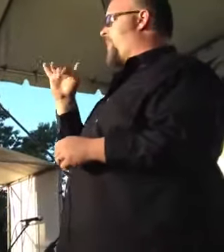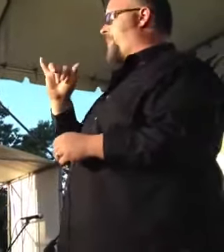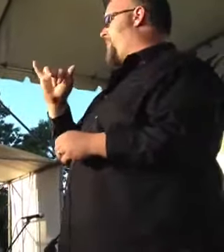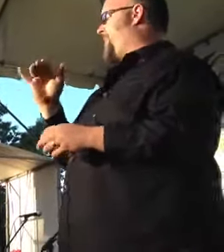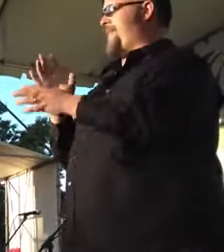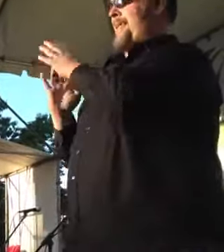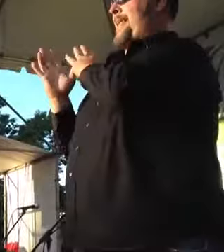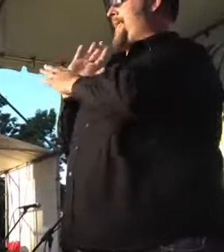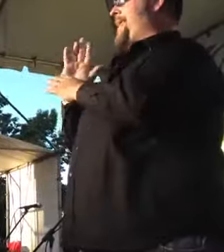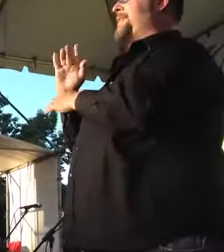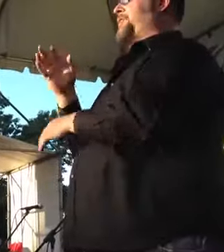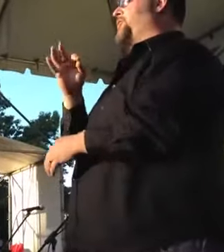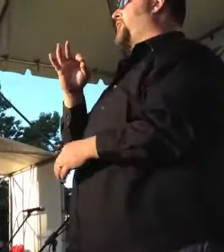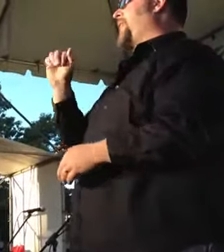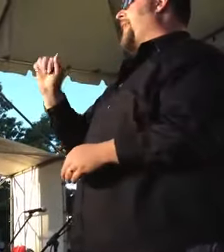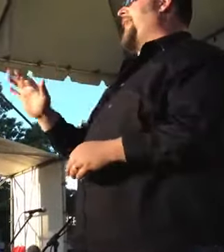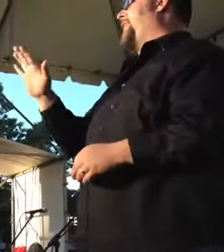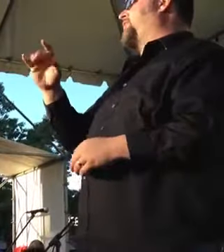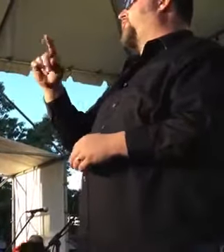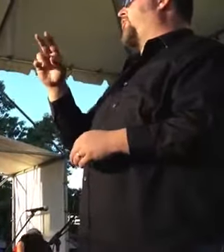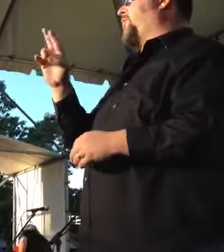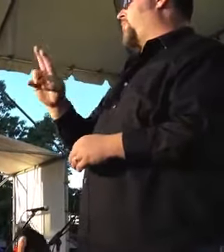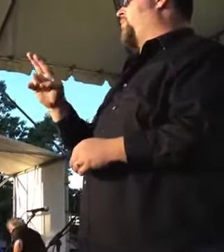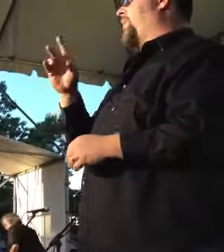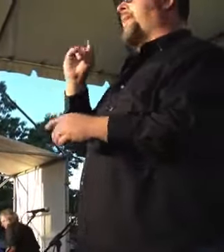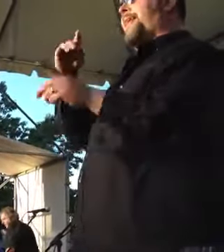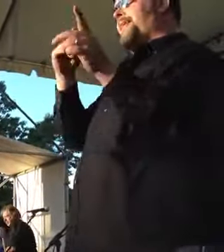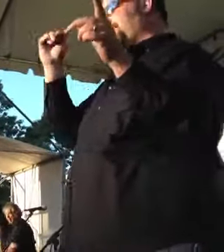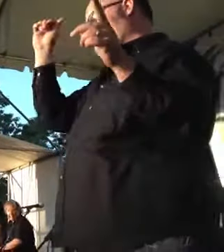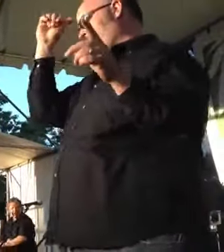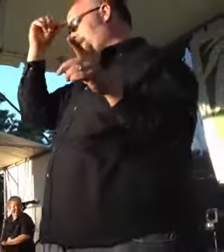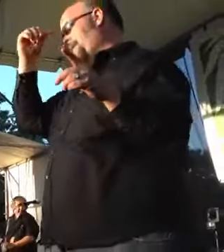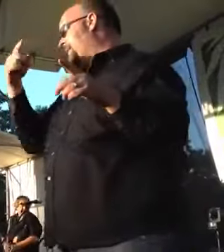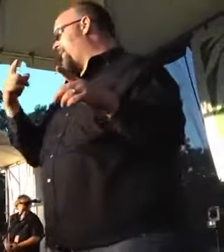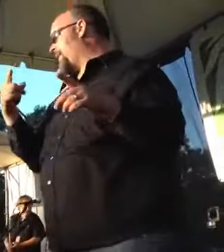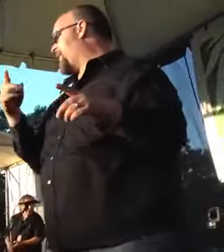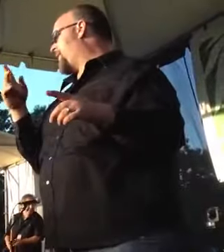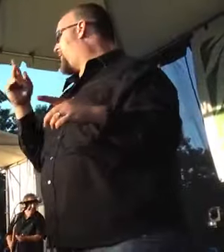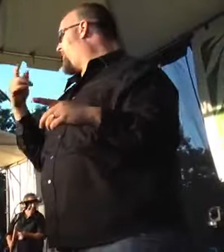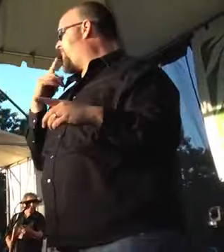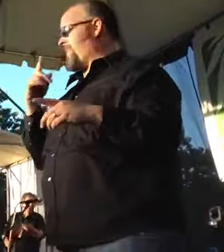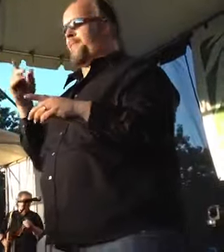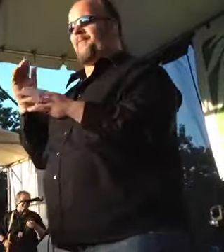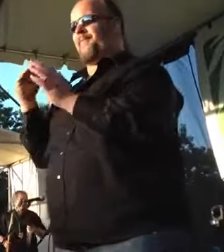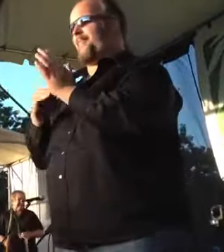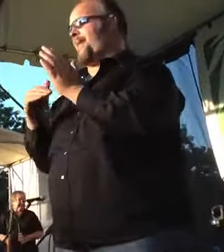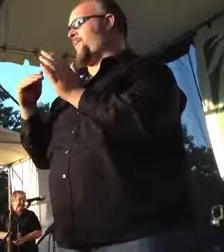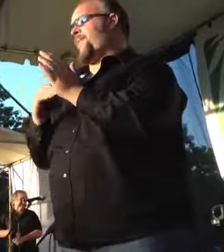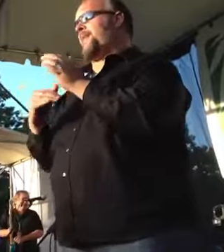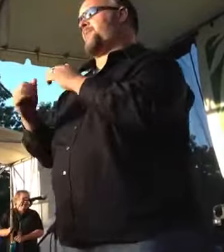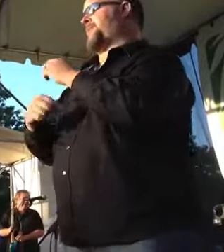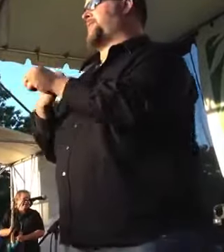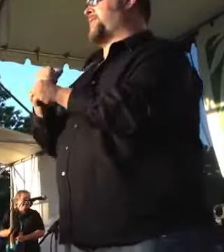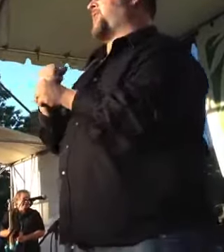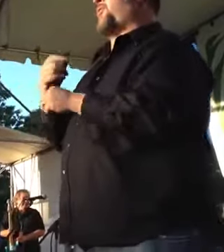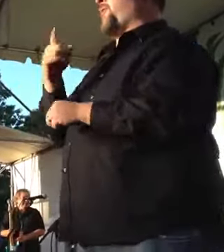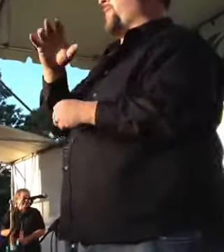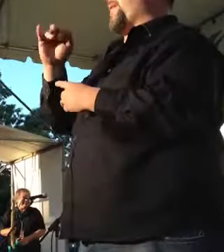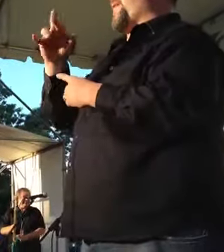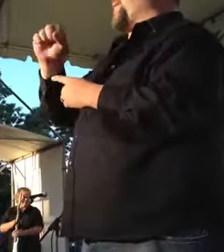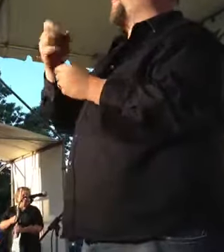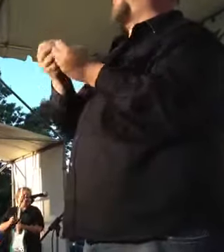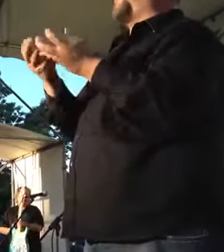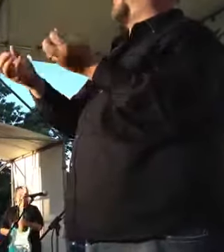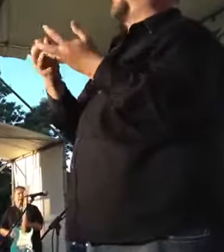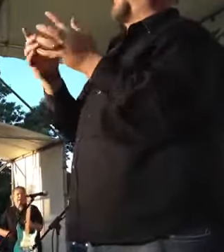ancient medicine and sacrament. And in India, you know, in Ayurvedic medicine going back thousands of years, cannabis was prescribed for a number of